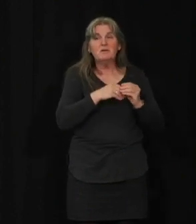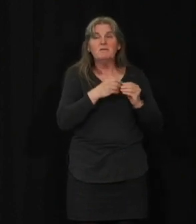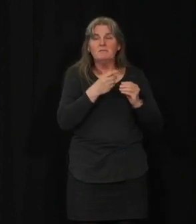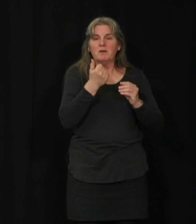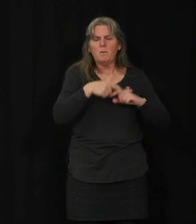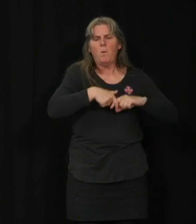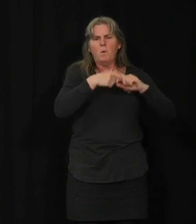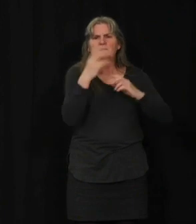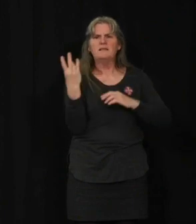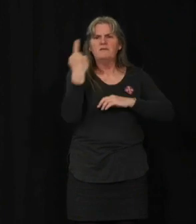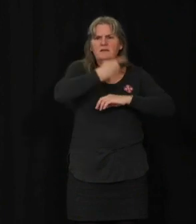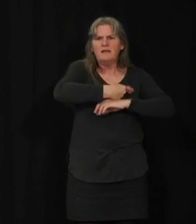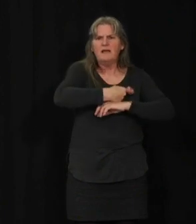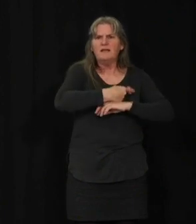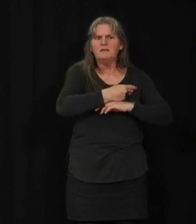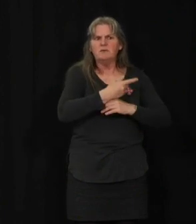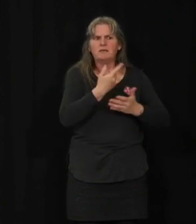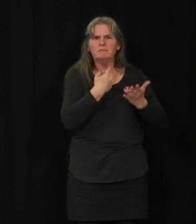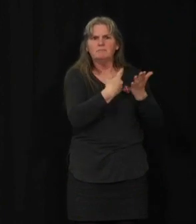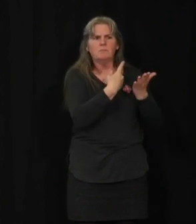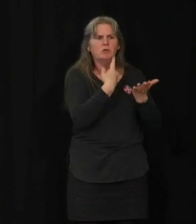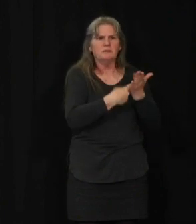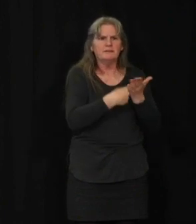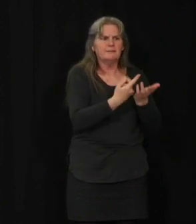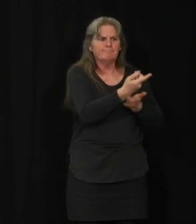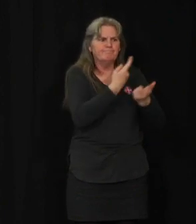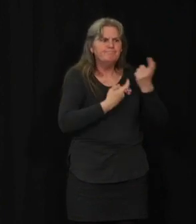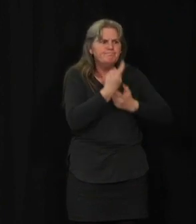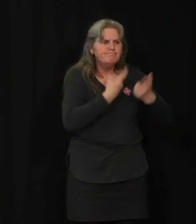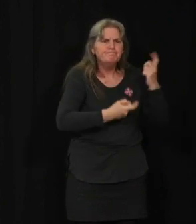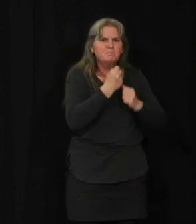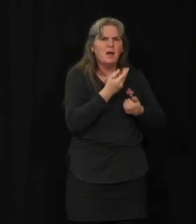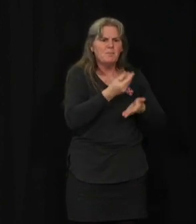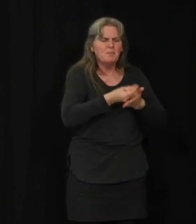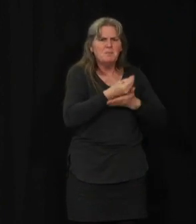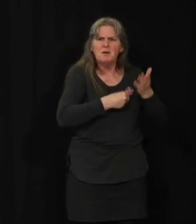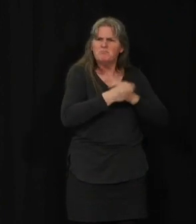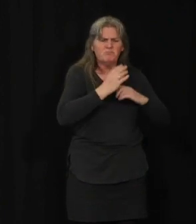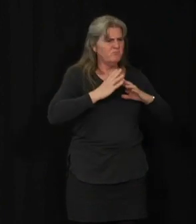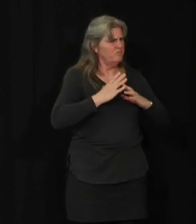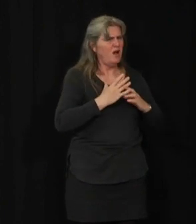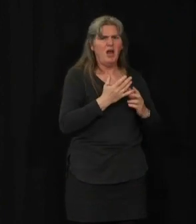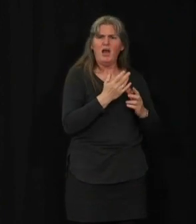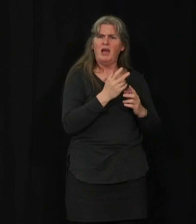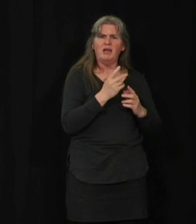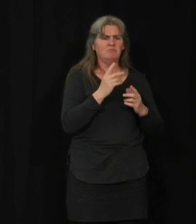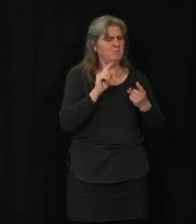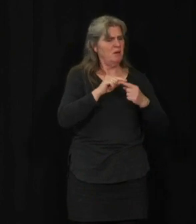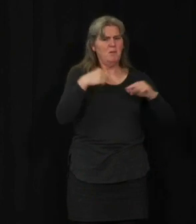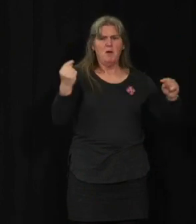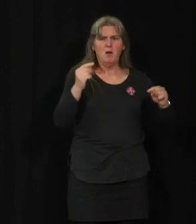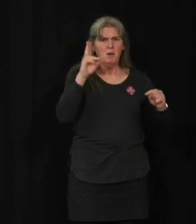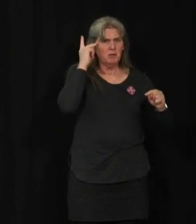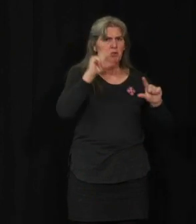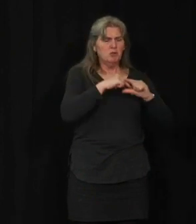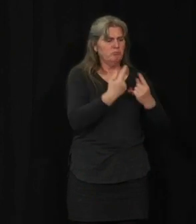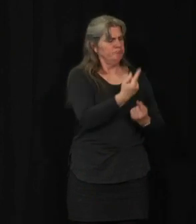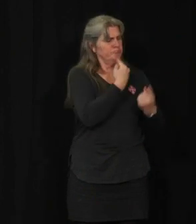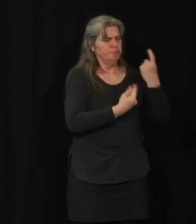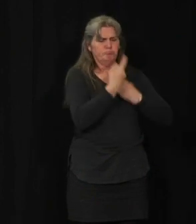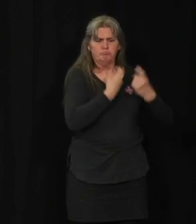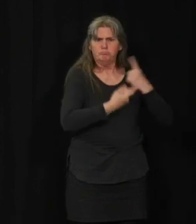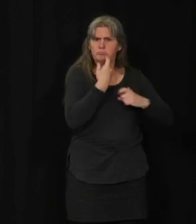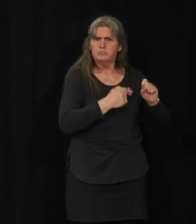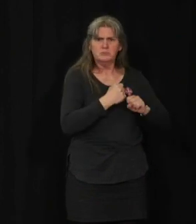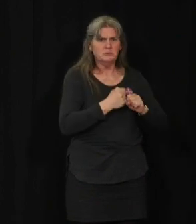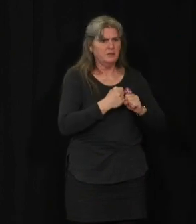put aside. But again, we will not shy away from the scrutiny of the budgetary considerations for all of our